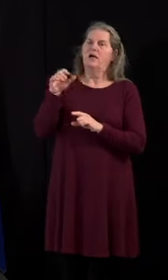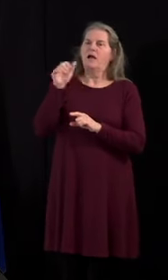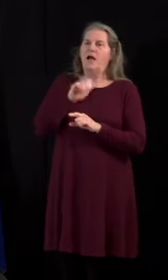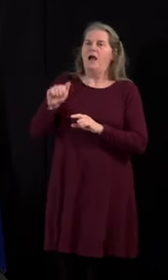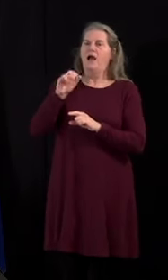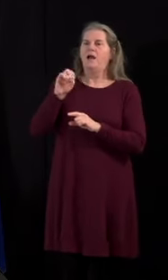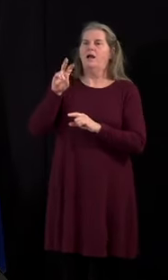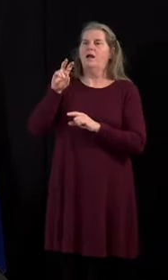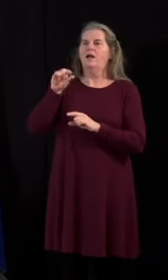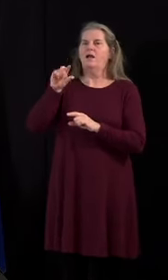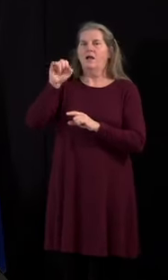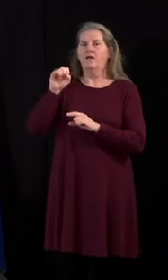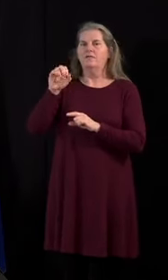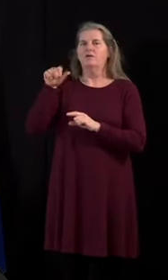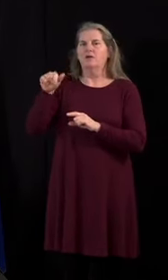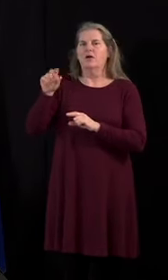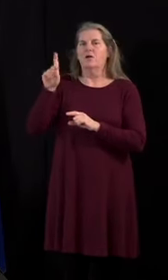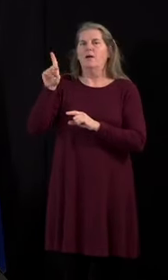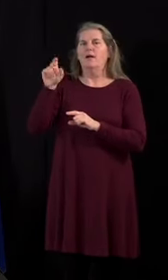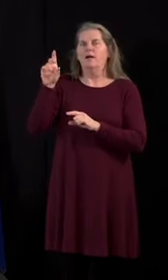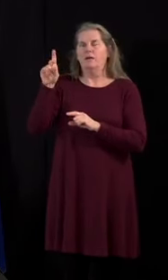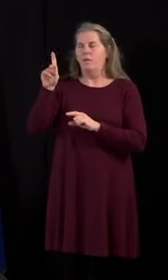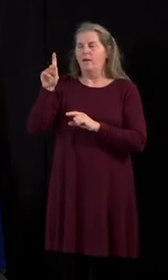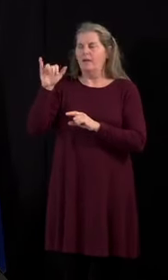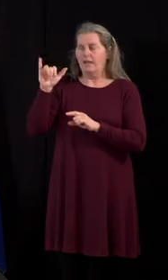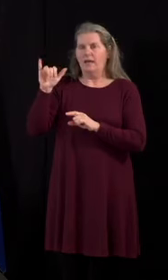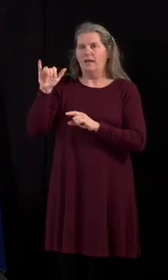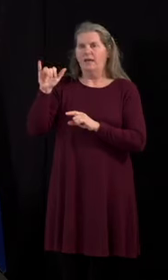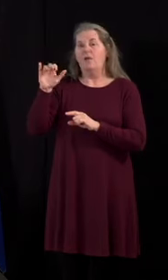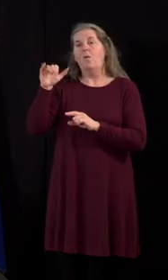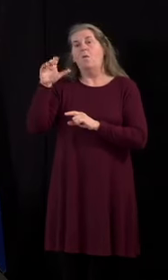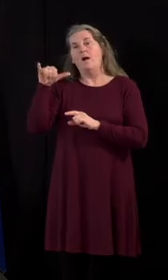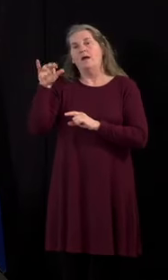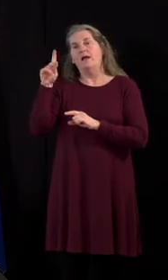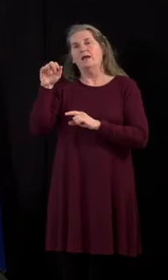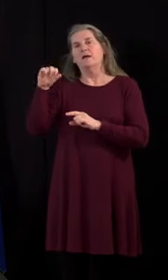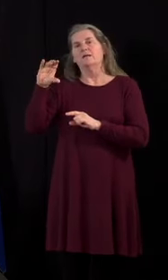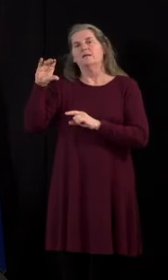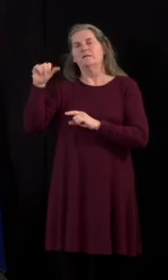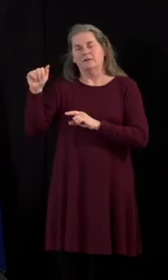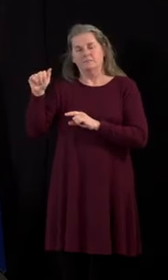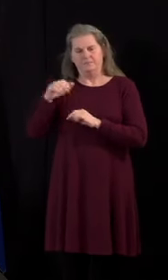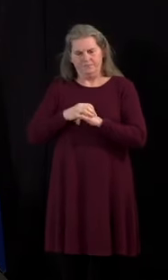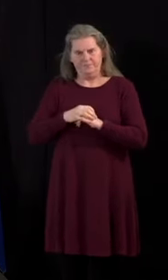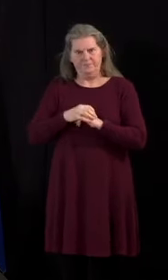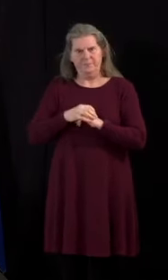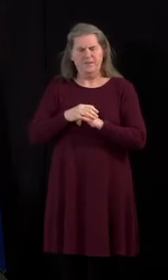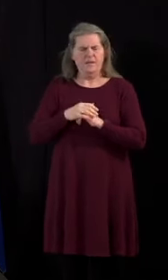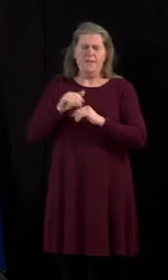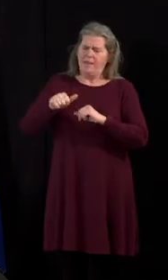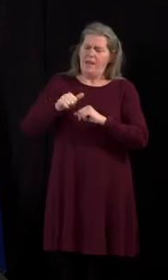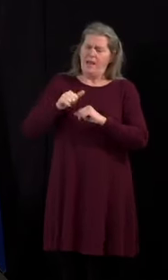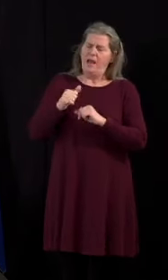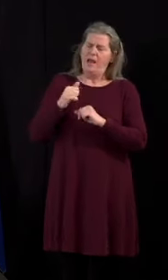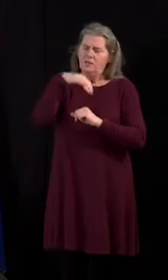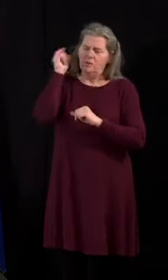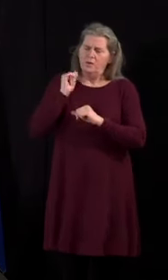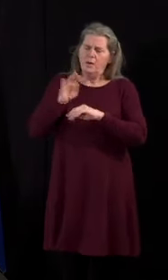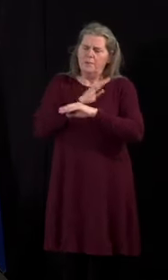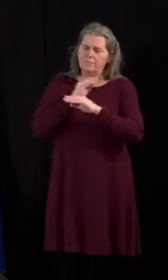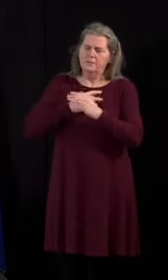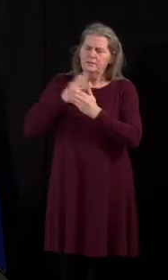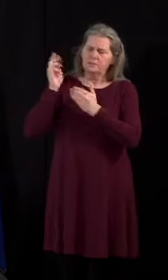ecdev@gov.yk.ca to get started. The grant program is intended to help Yukon businesses stay afloat as